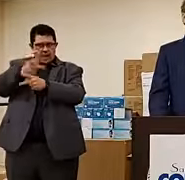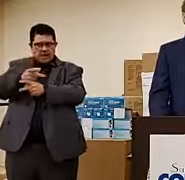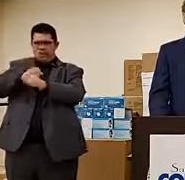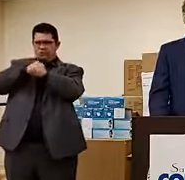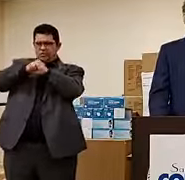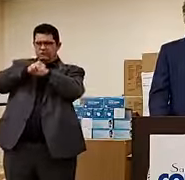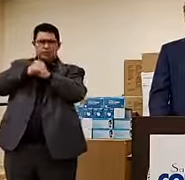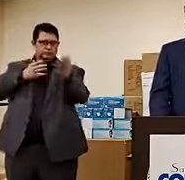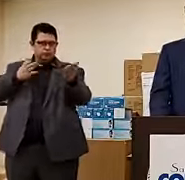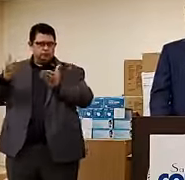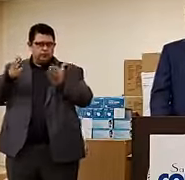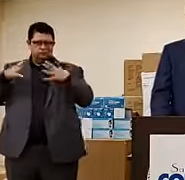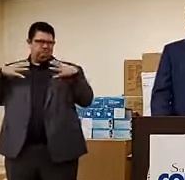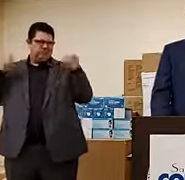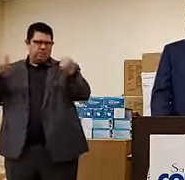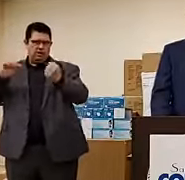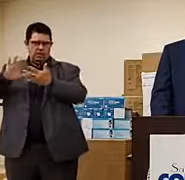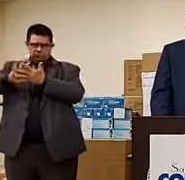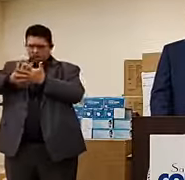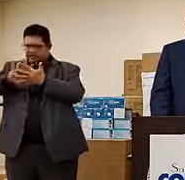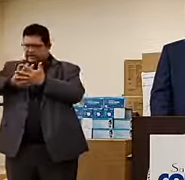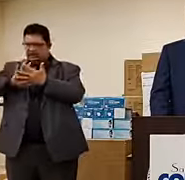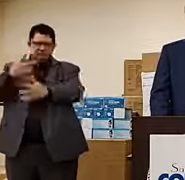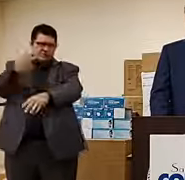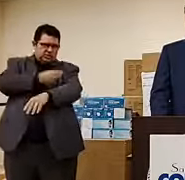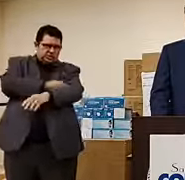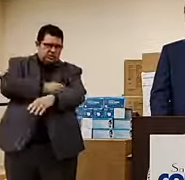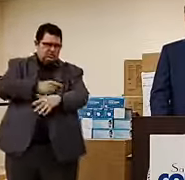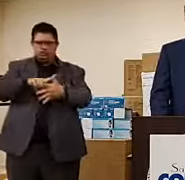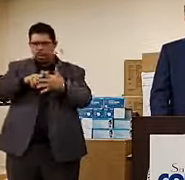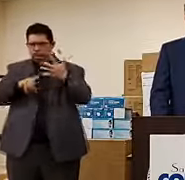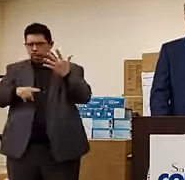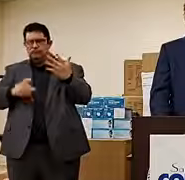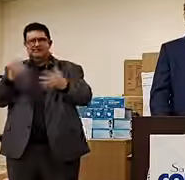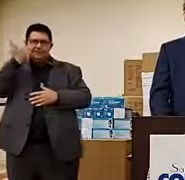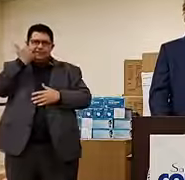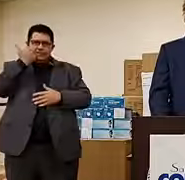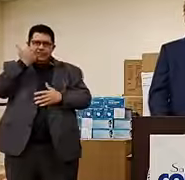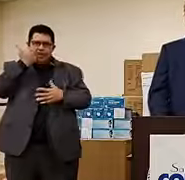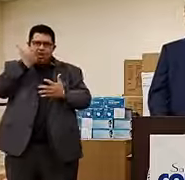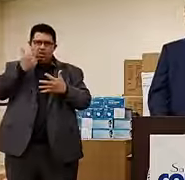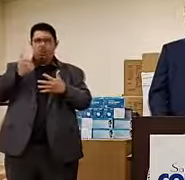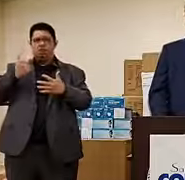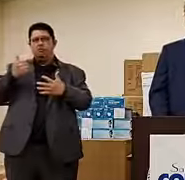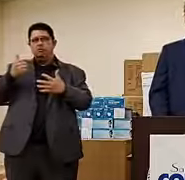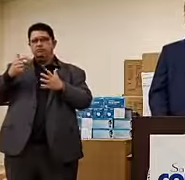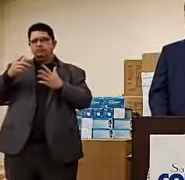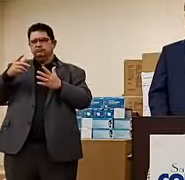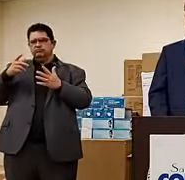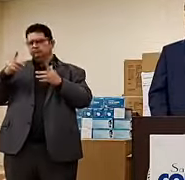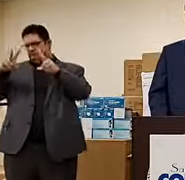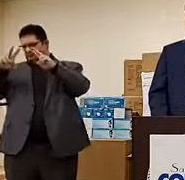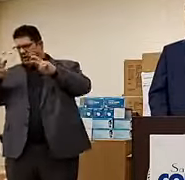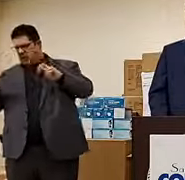services, health screenings, immunizations, also dental services, diagnostic